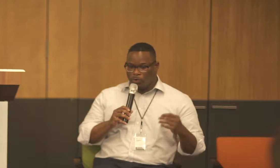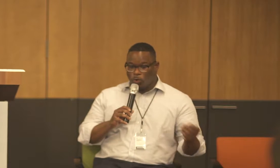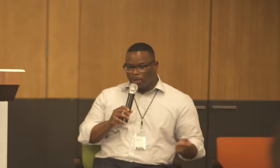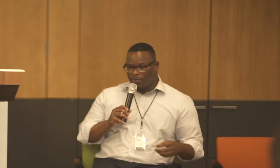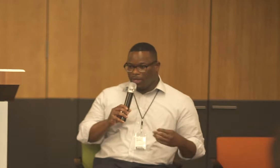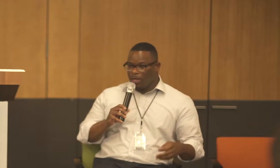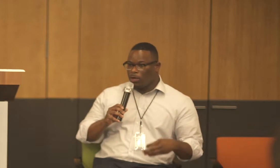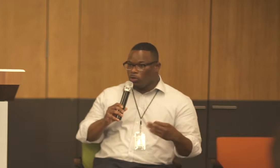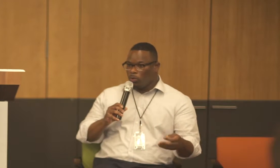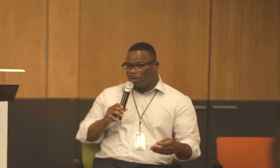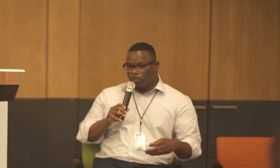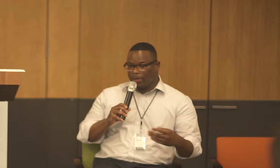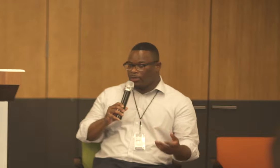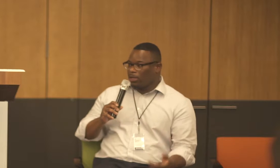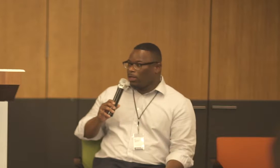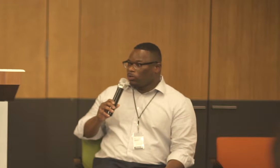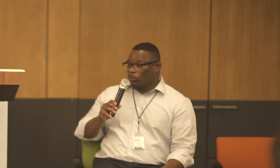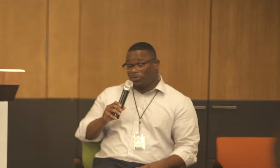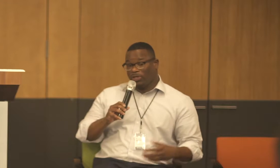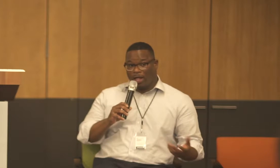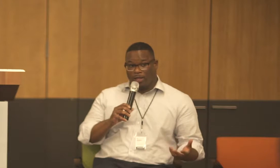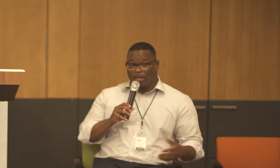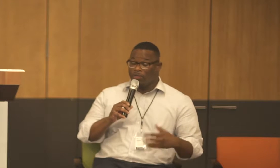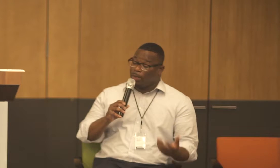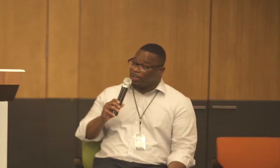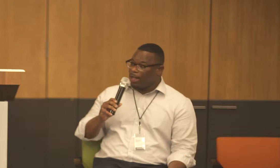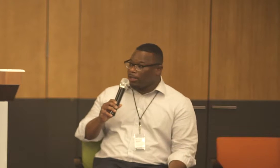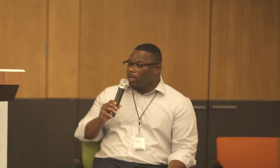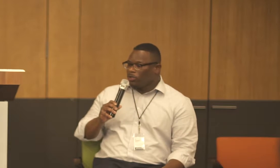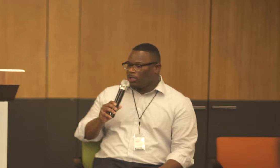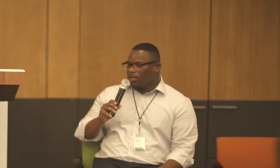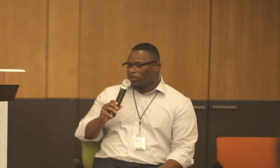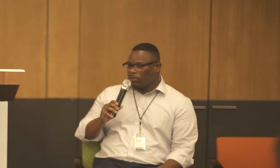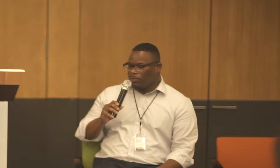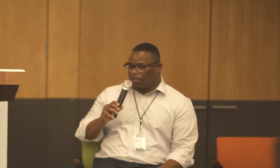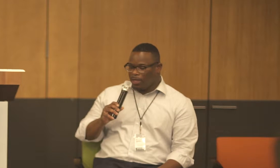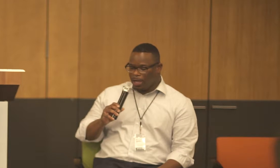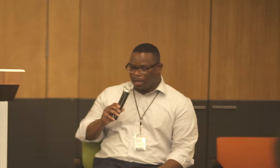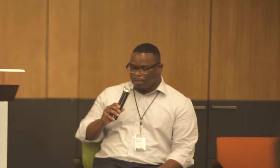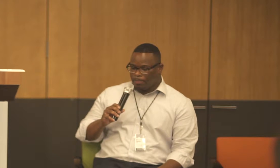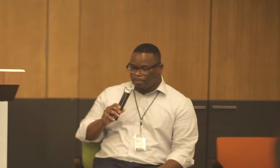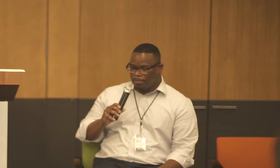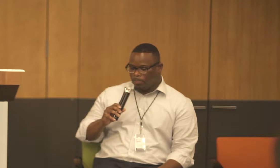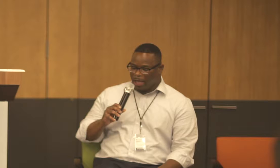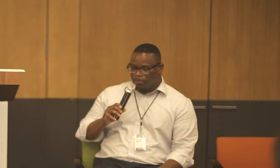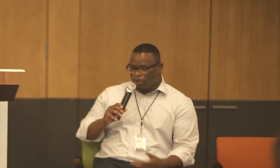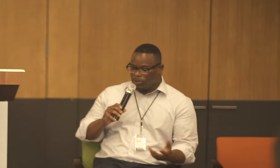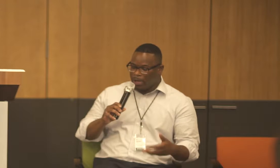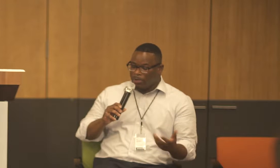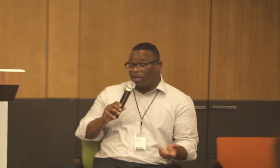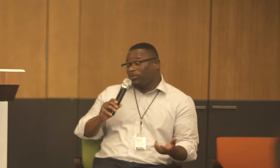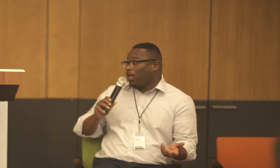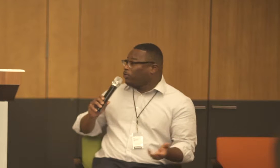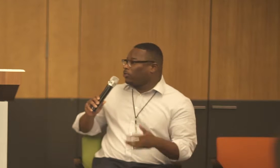introduce sort of a new way of thinking and a new way of practicing sourcing talent and developing talent. So I think that's sort of the I